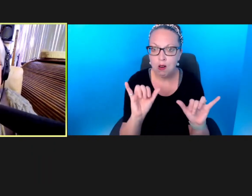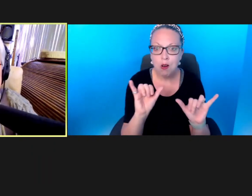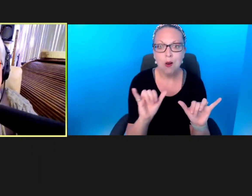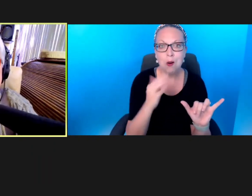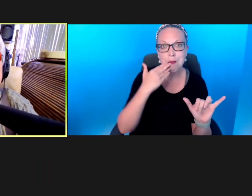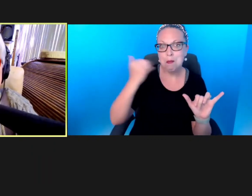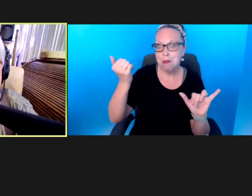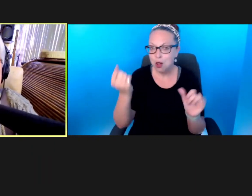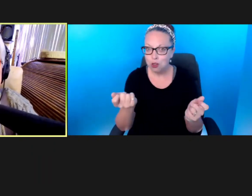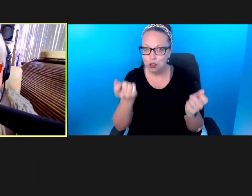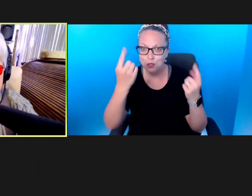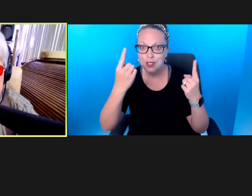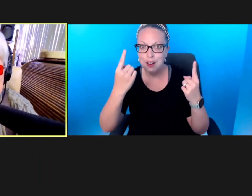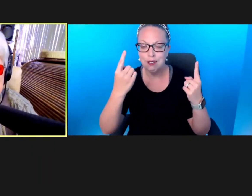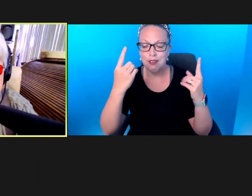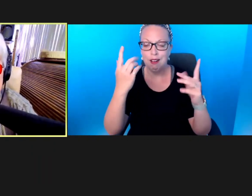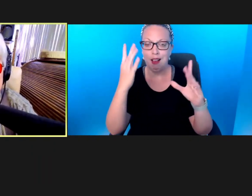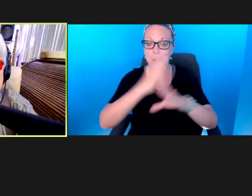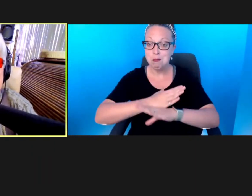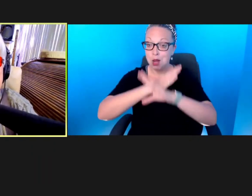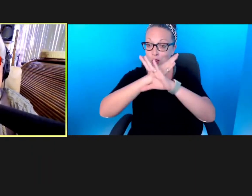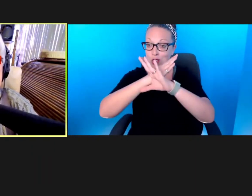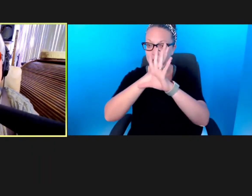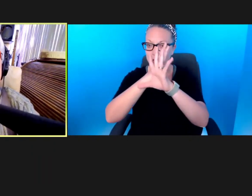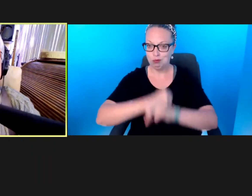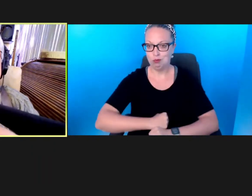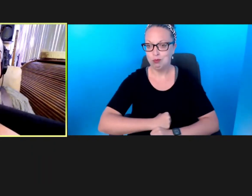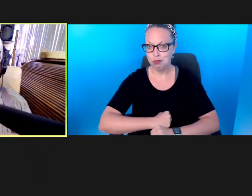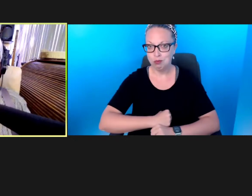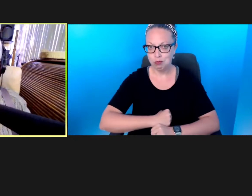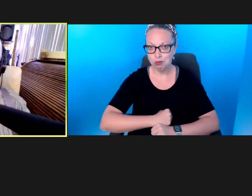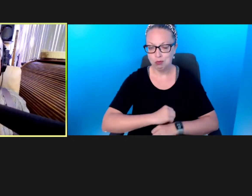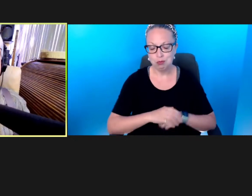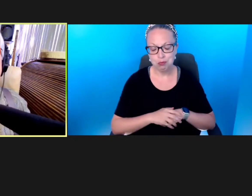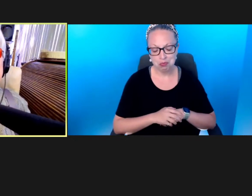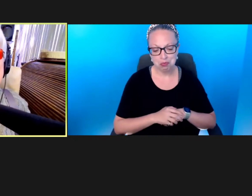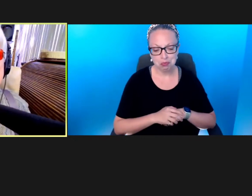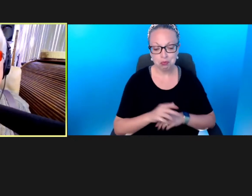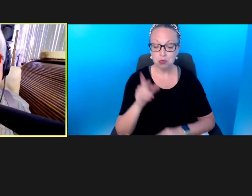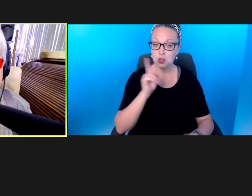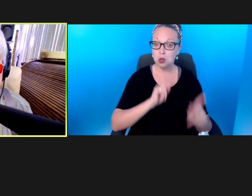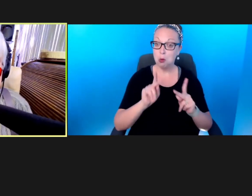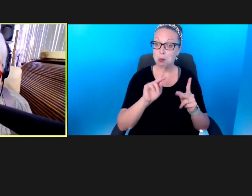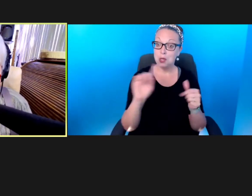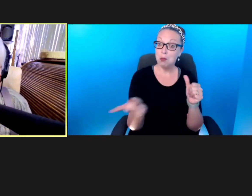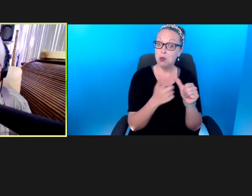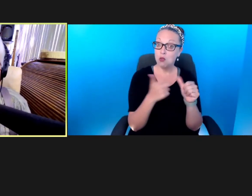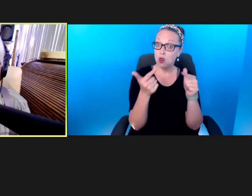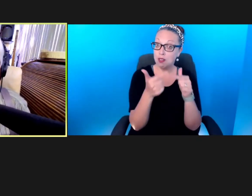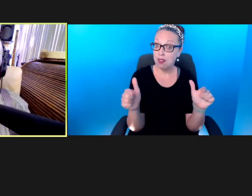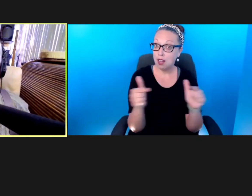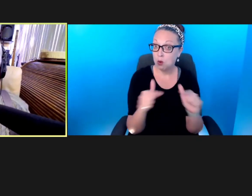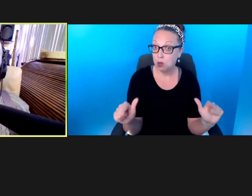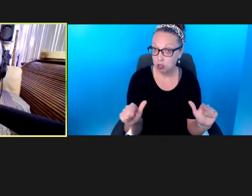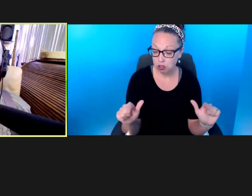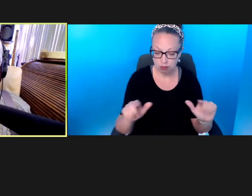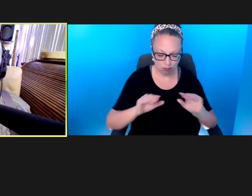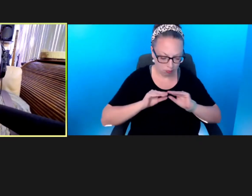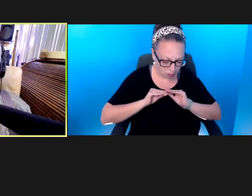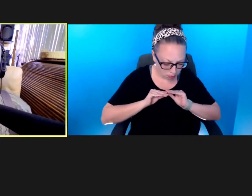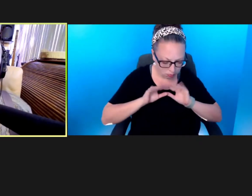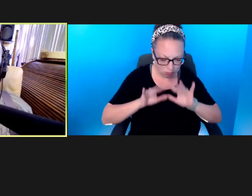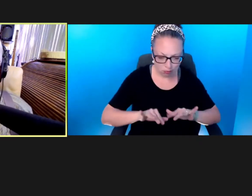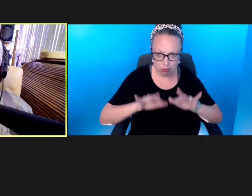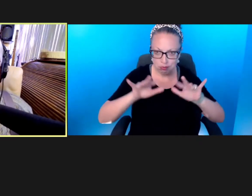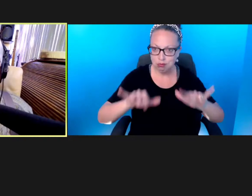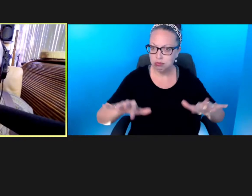awareness, and lowered barriers. So, People First language radiates out into